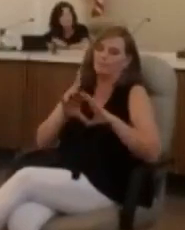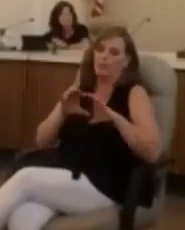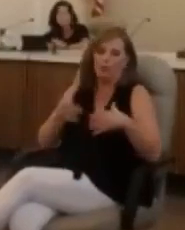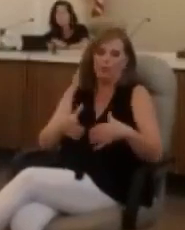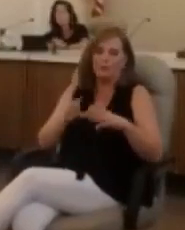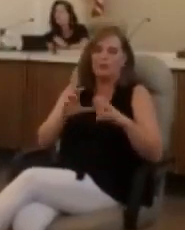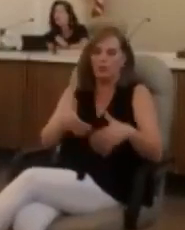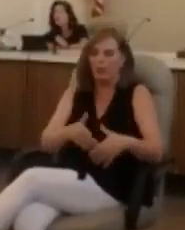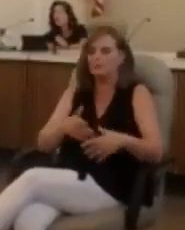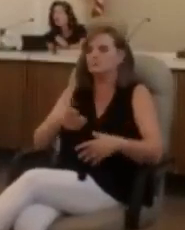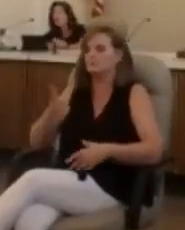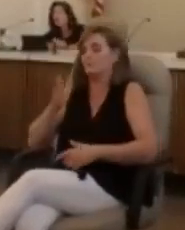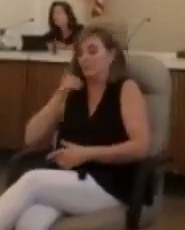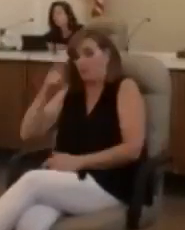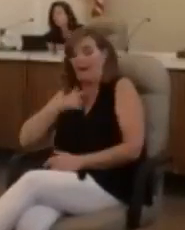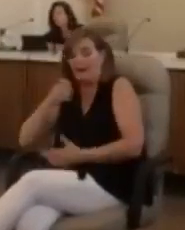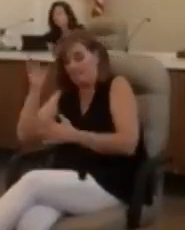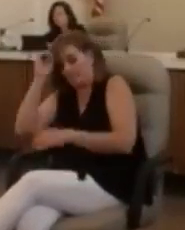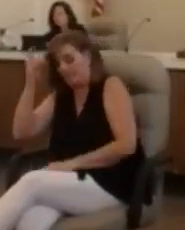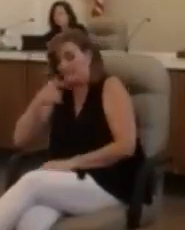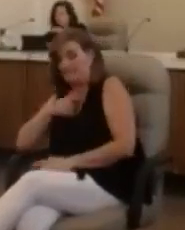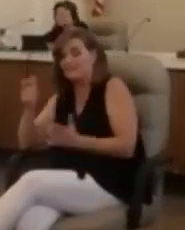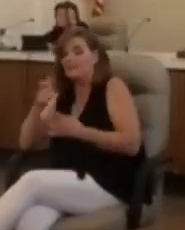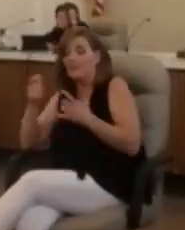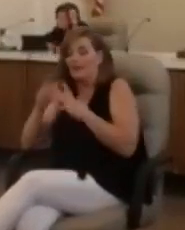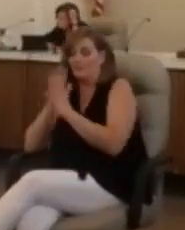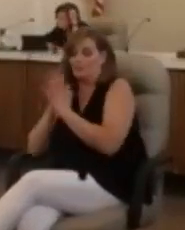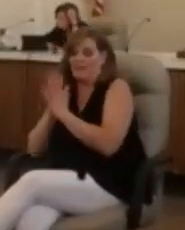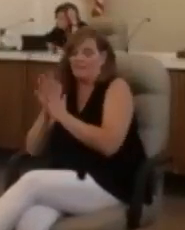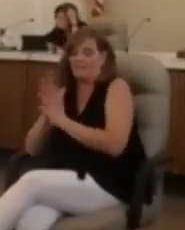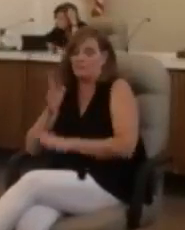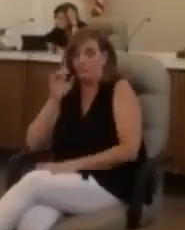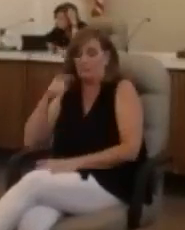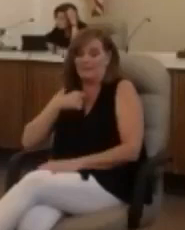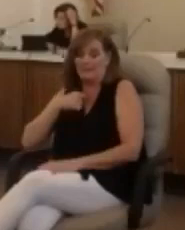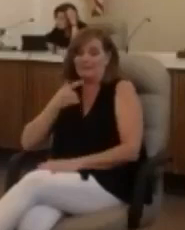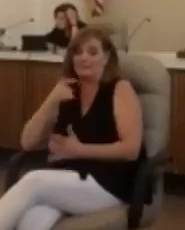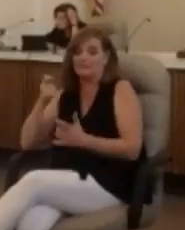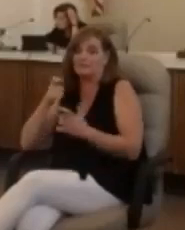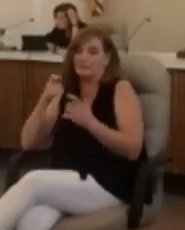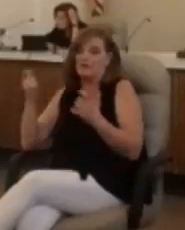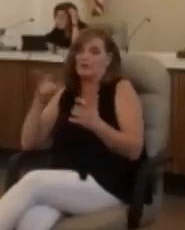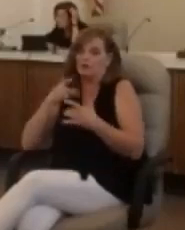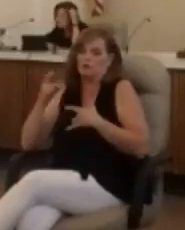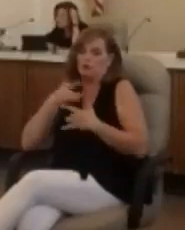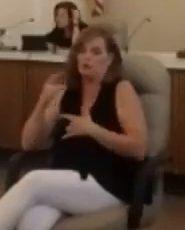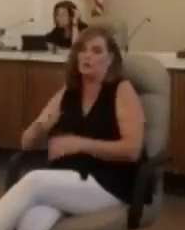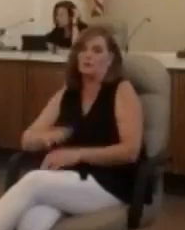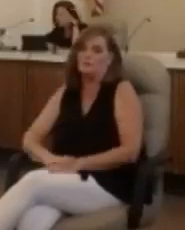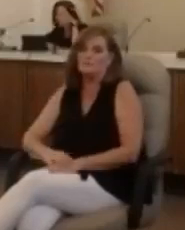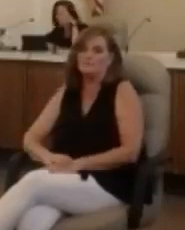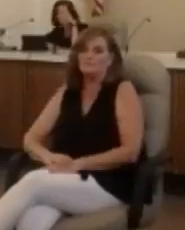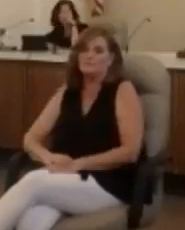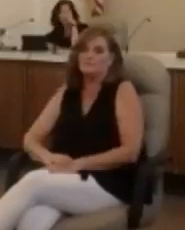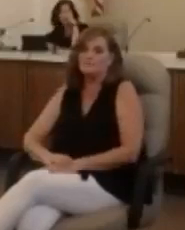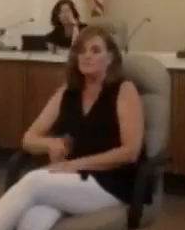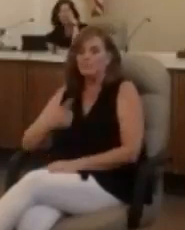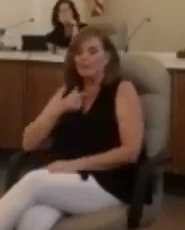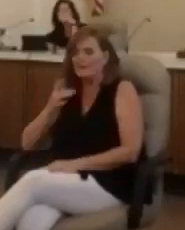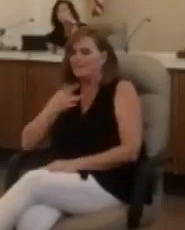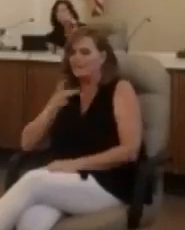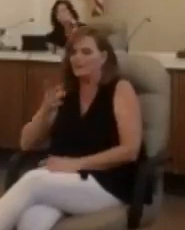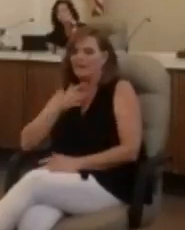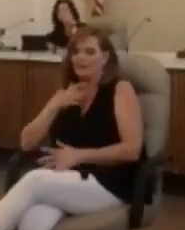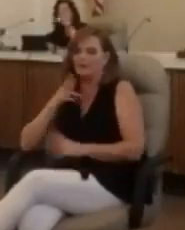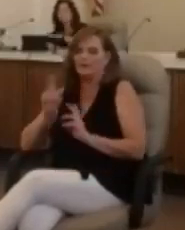additional traffic on the road. And so that was a big concern of mine. And I just felt like the people that did the traffic study kind